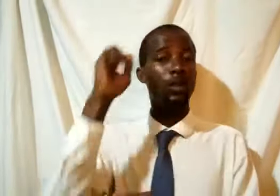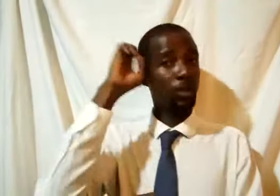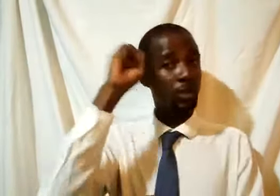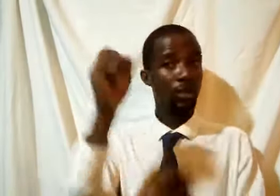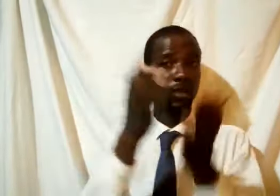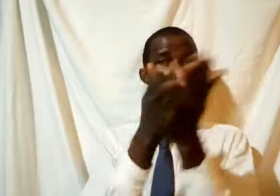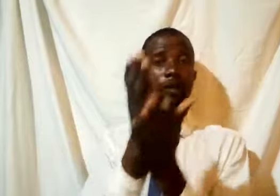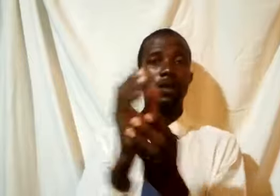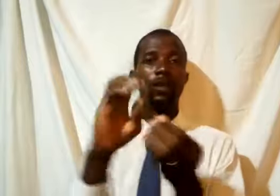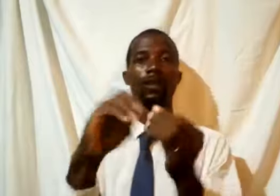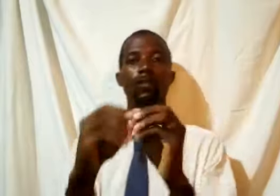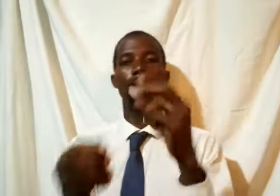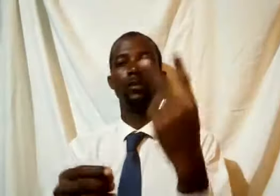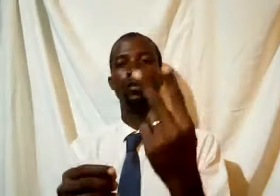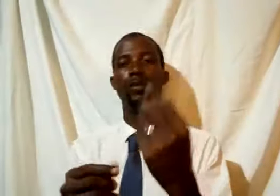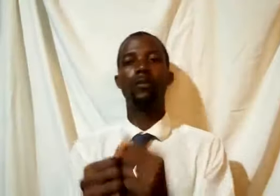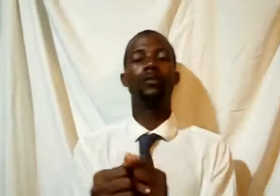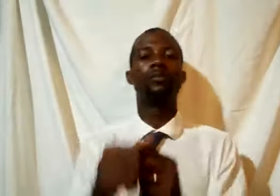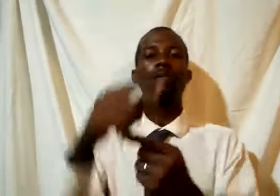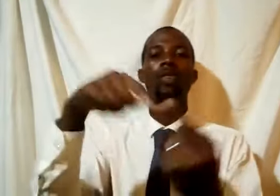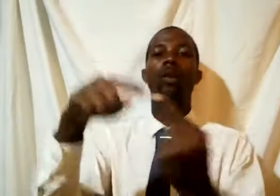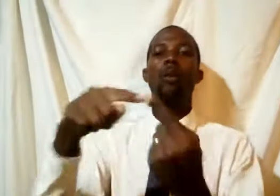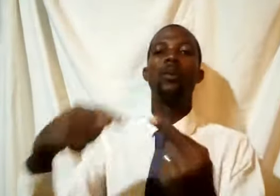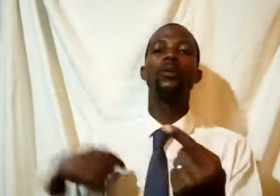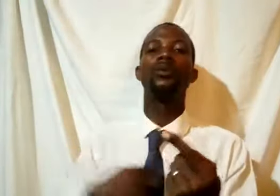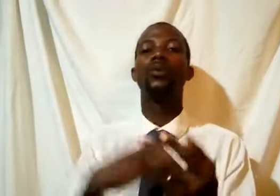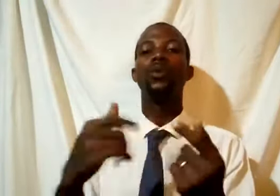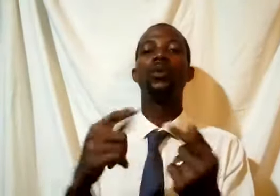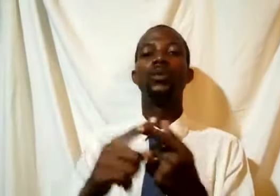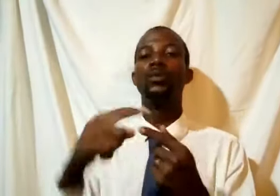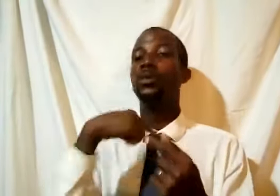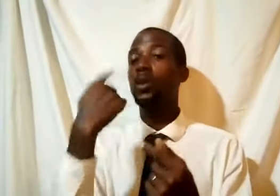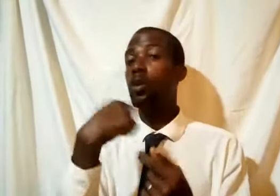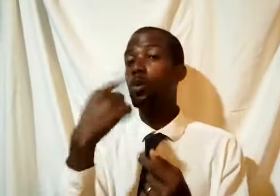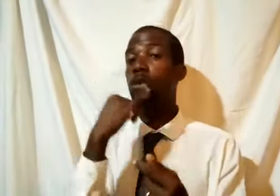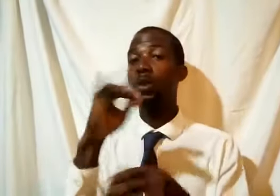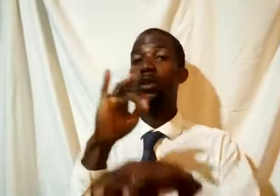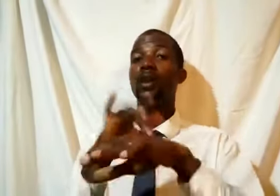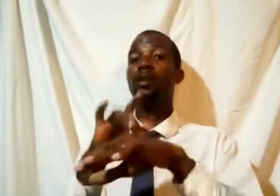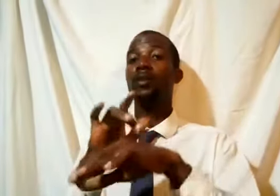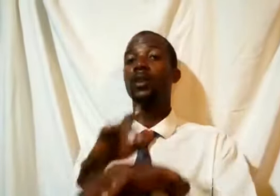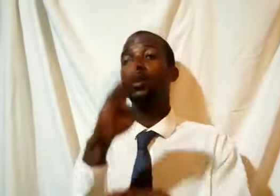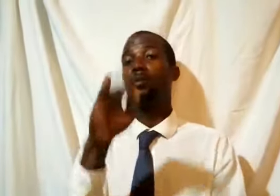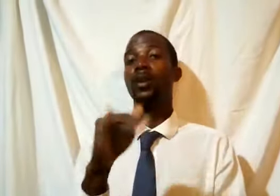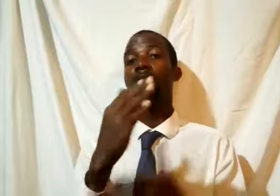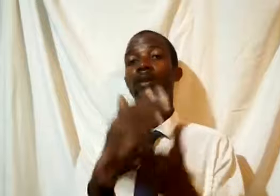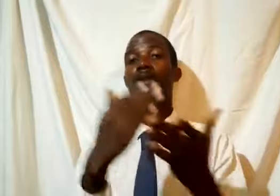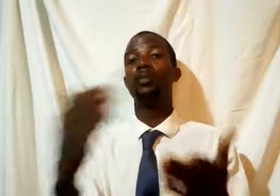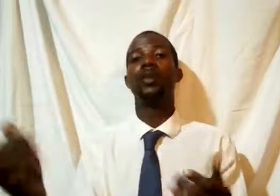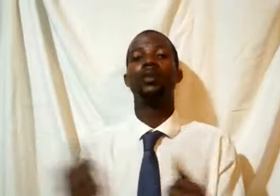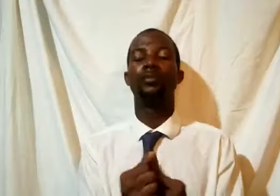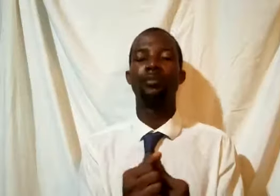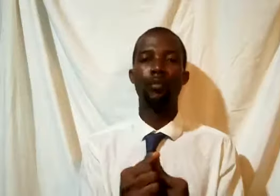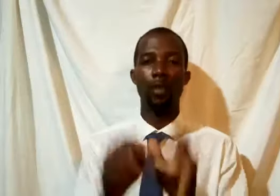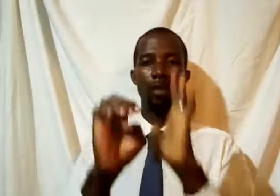2, when we want to say who is harmed or affected by something. Example: